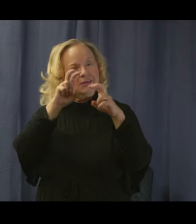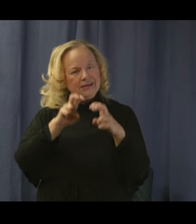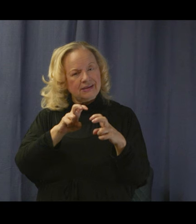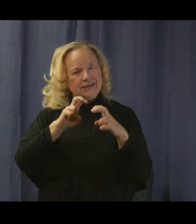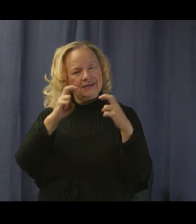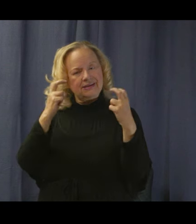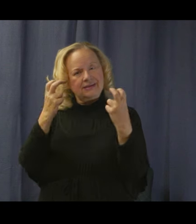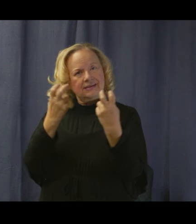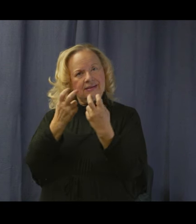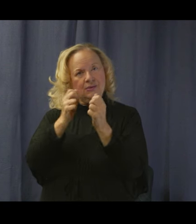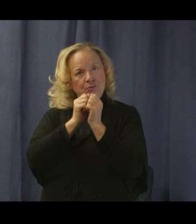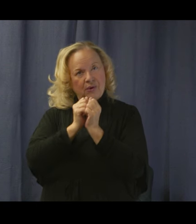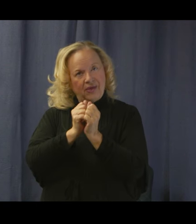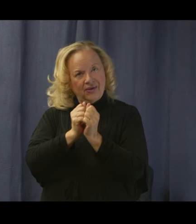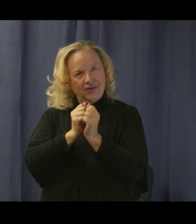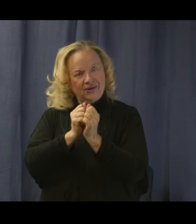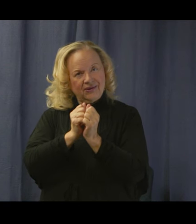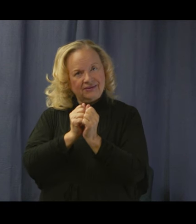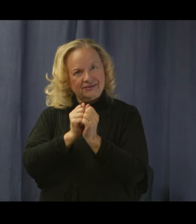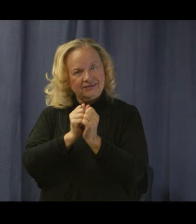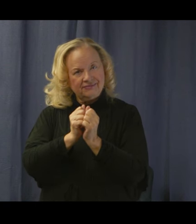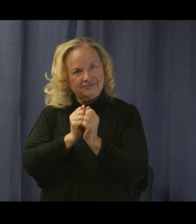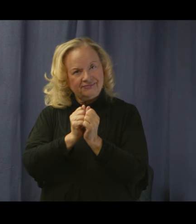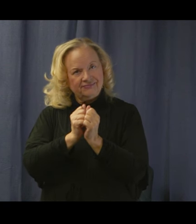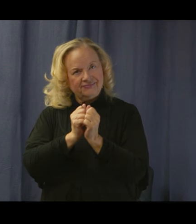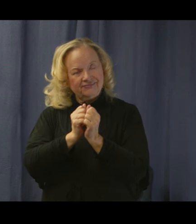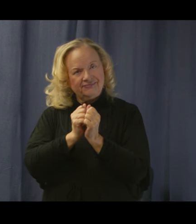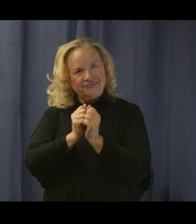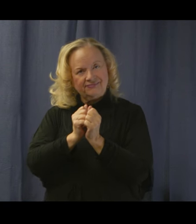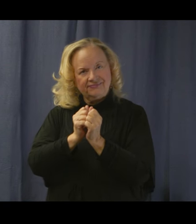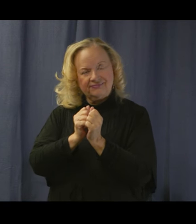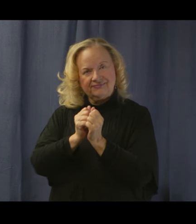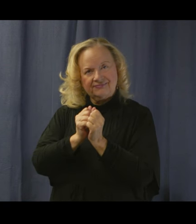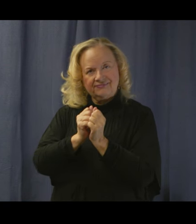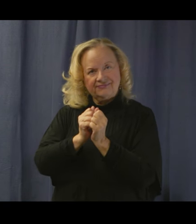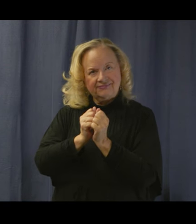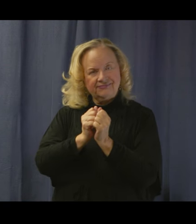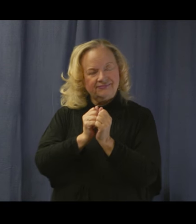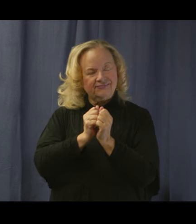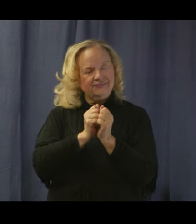Shevet akim gam yaka